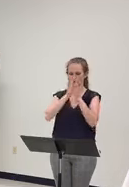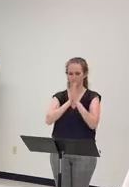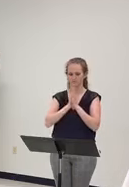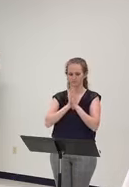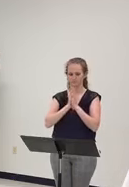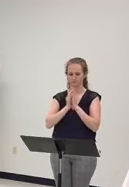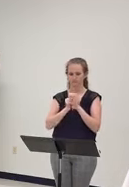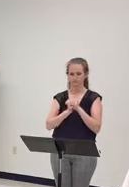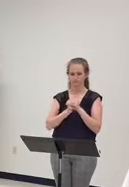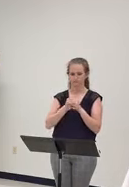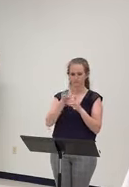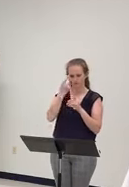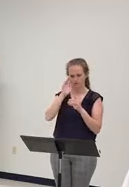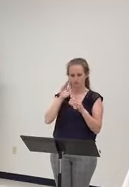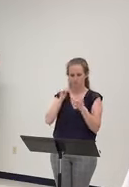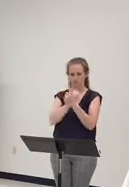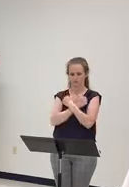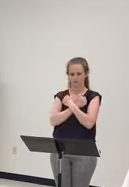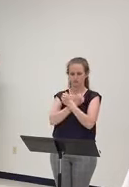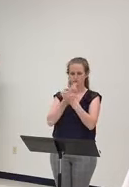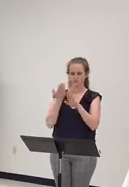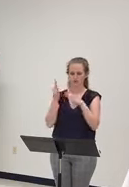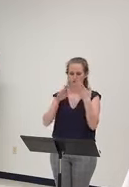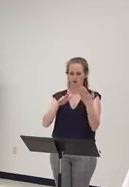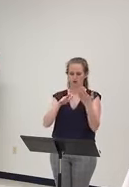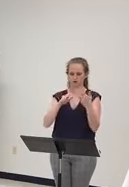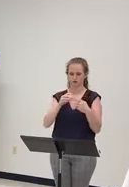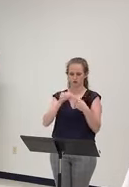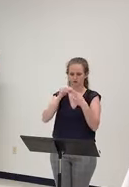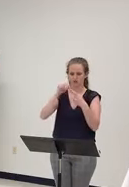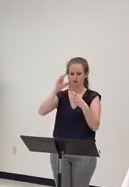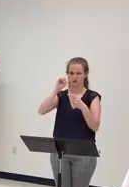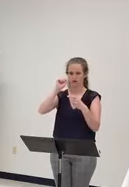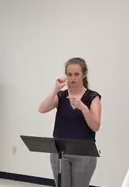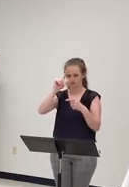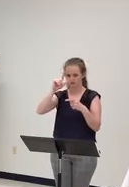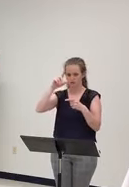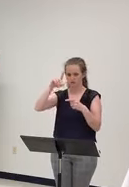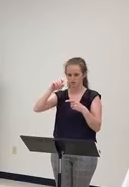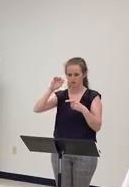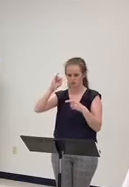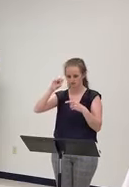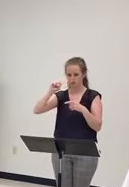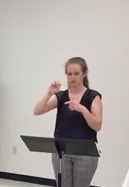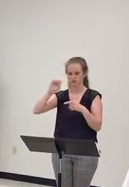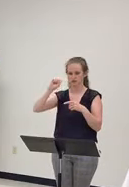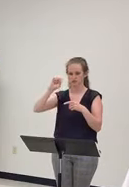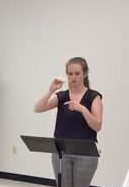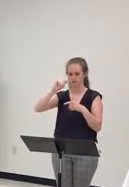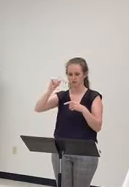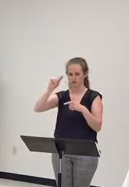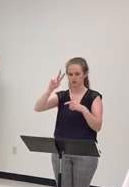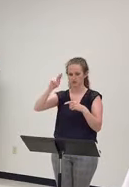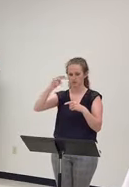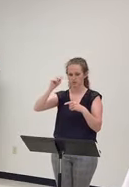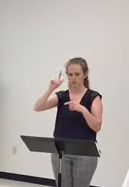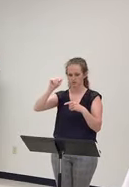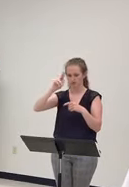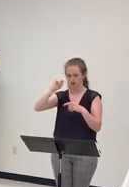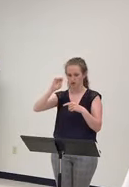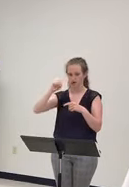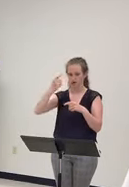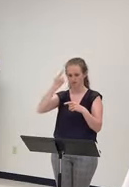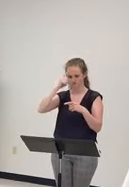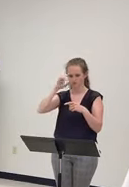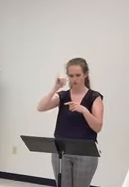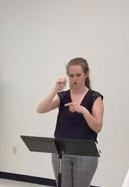our prayer. For our beloved departed, especially Sal Parisi, Scott Houlihan, and